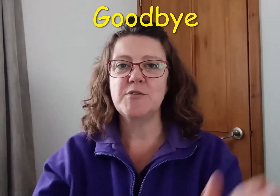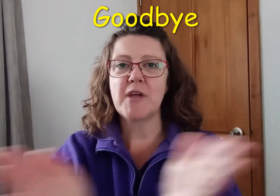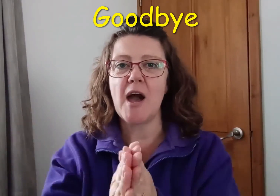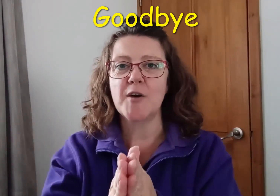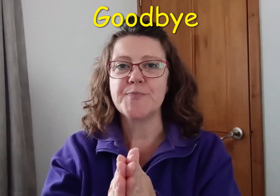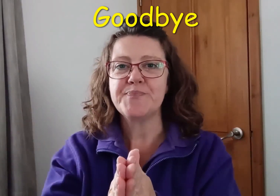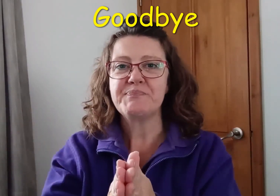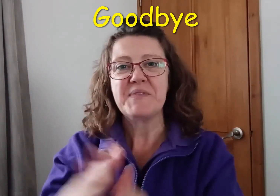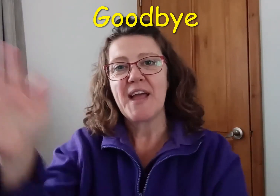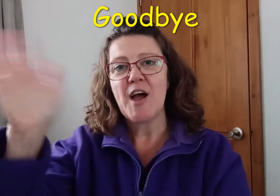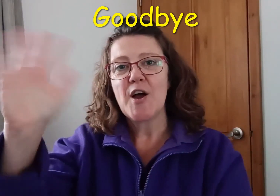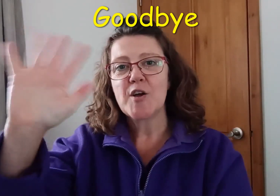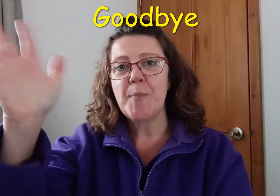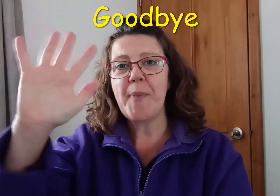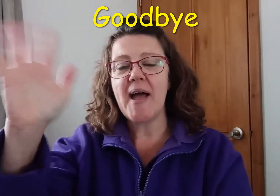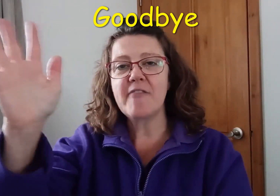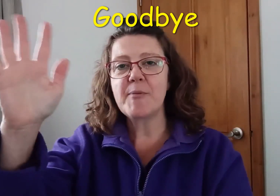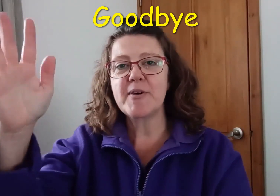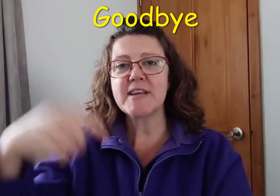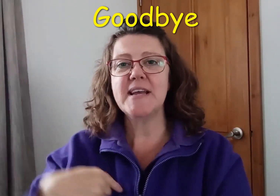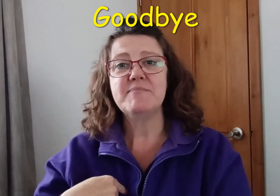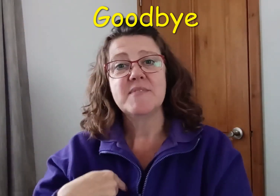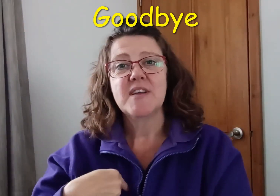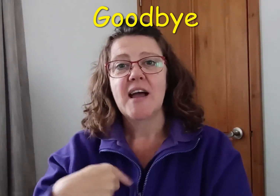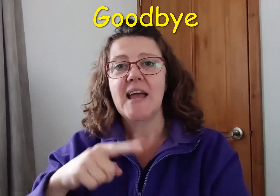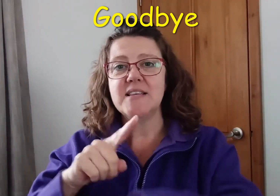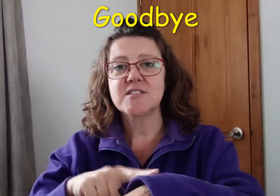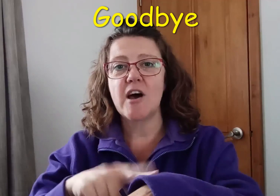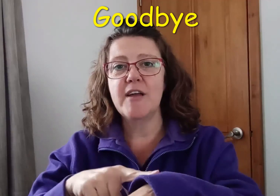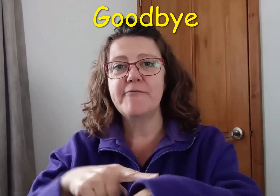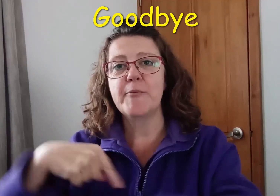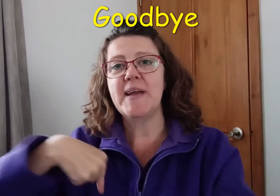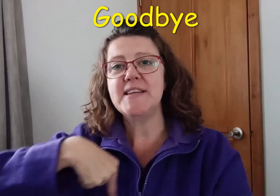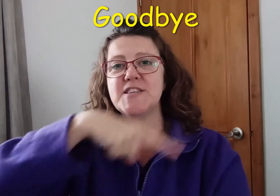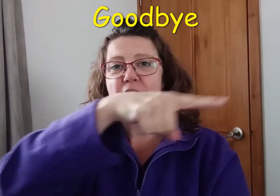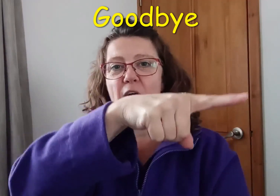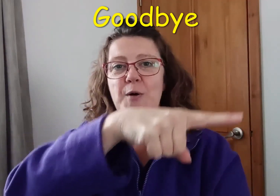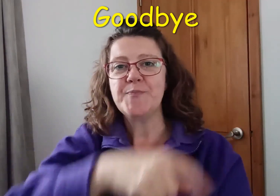to go. Goodbye, everybody. It's time for me to go.